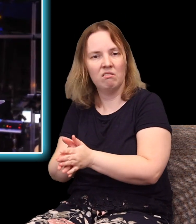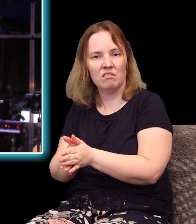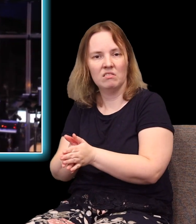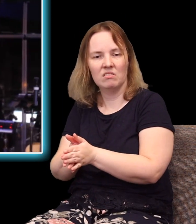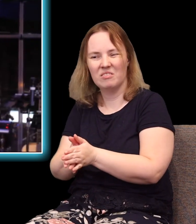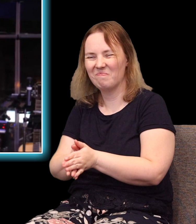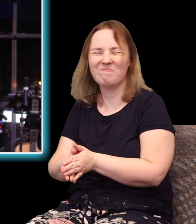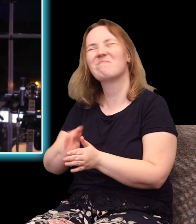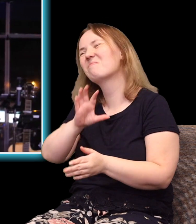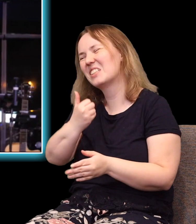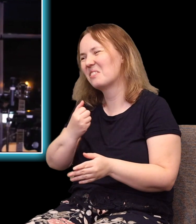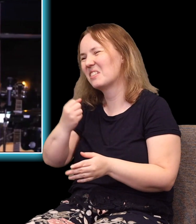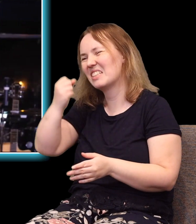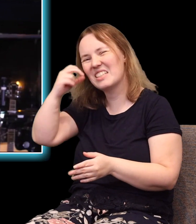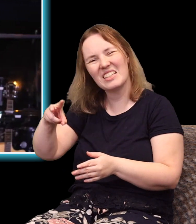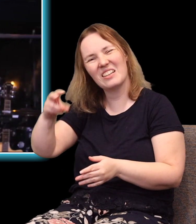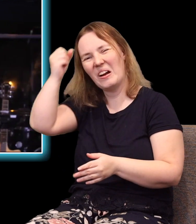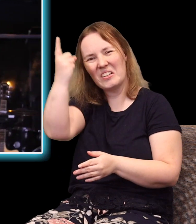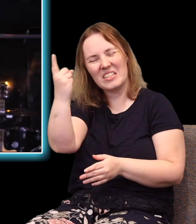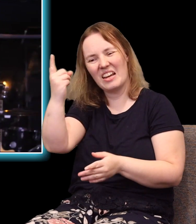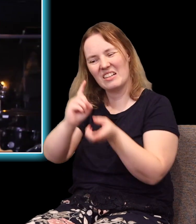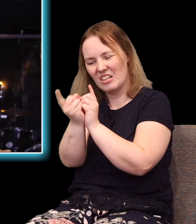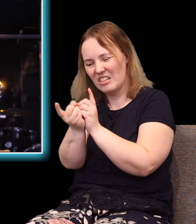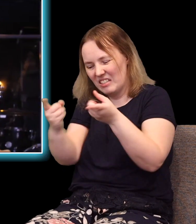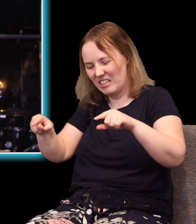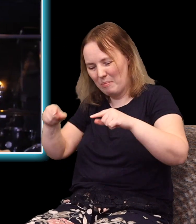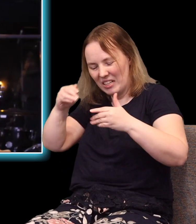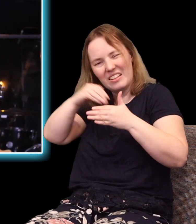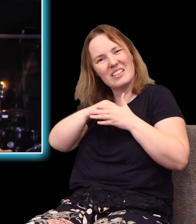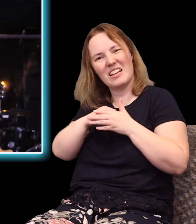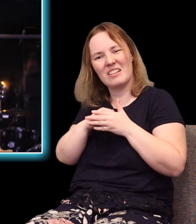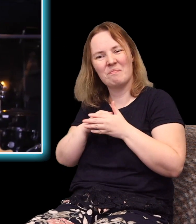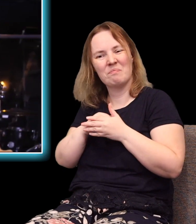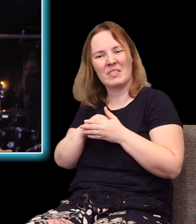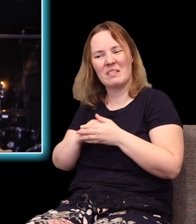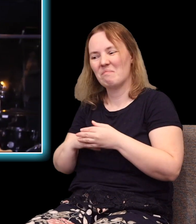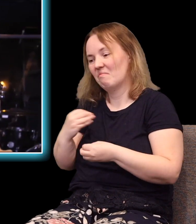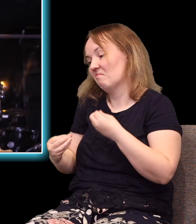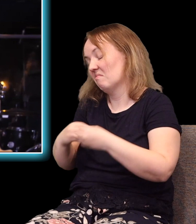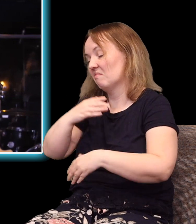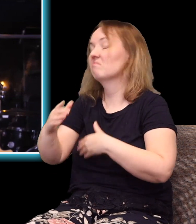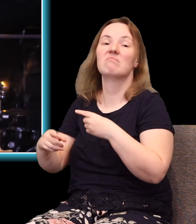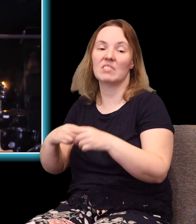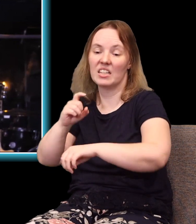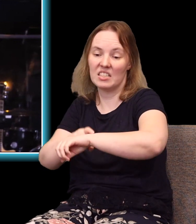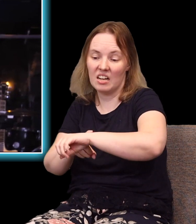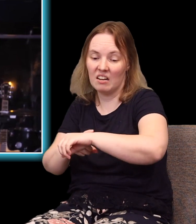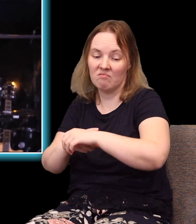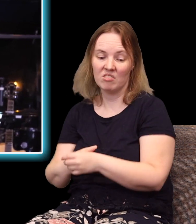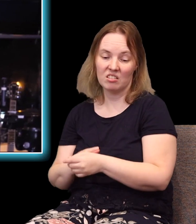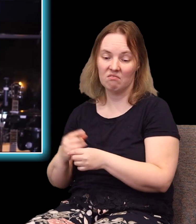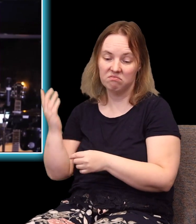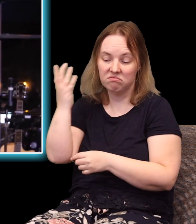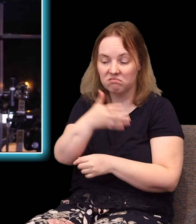apathetic because we don't really perceive a change. Because again, it's happened on the inside, so a long time can go by, and we wonder if we're really